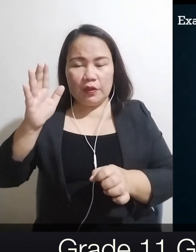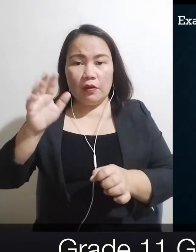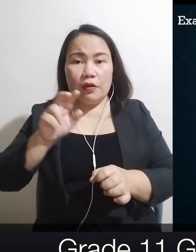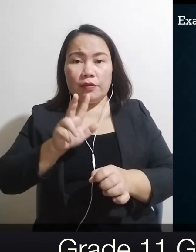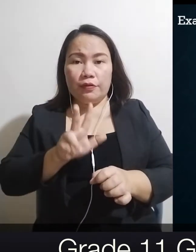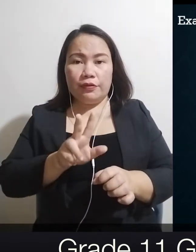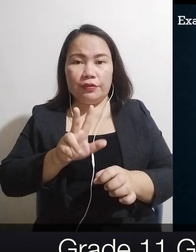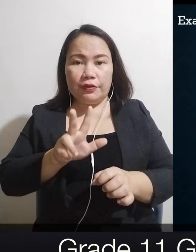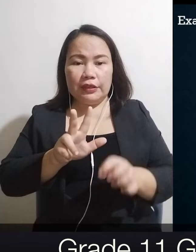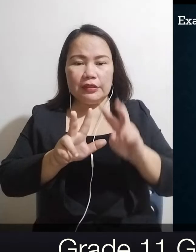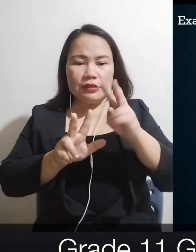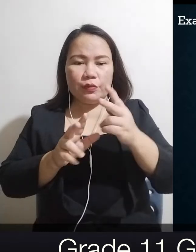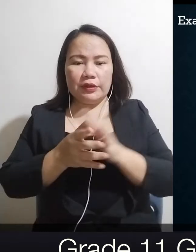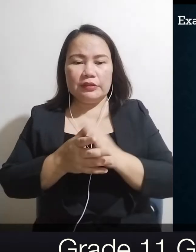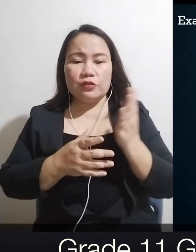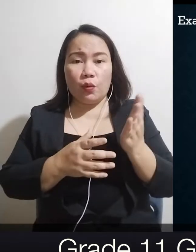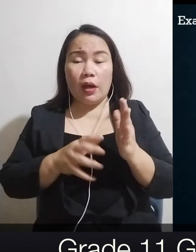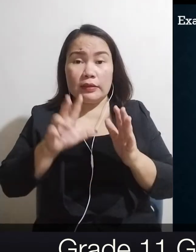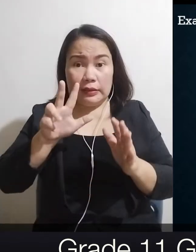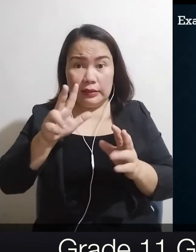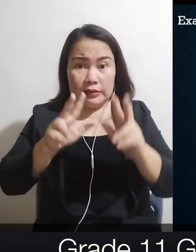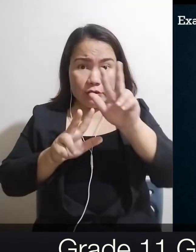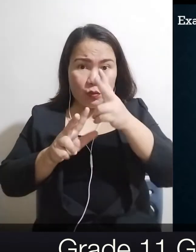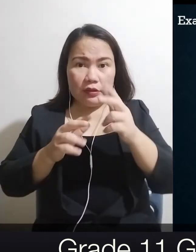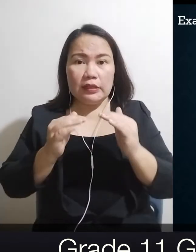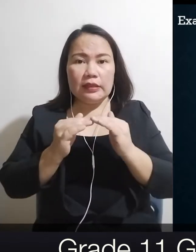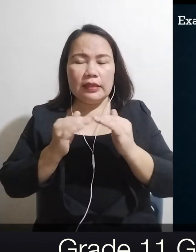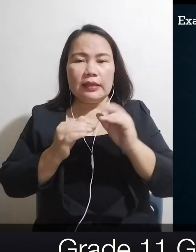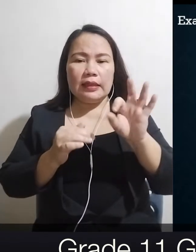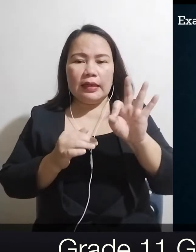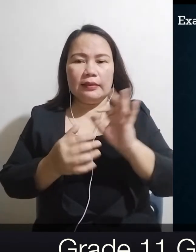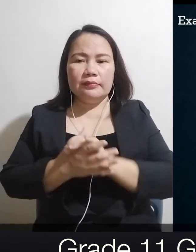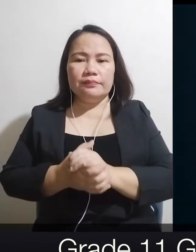will become 5th root of 9.